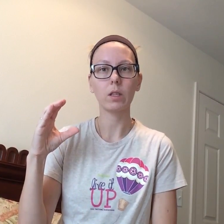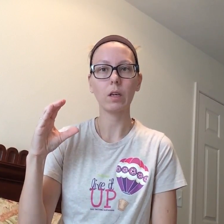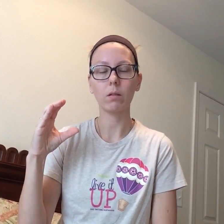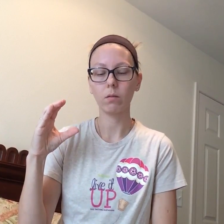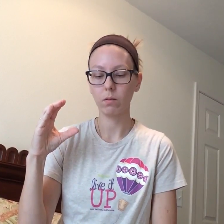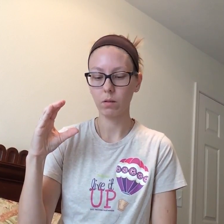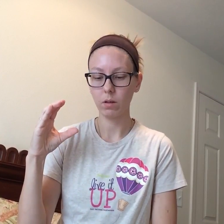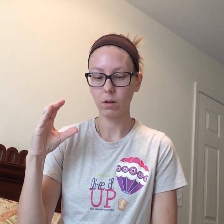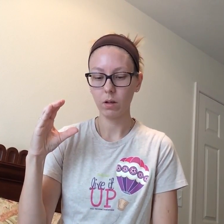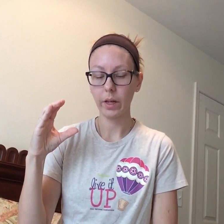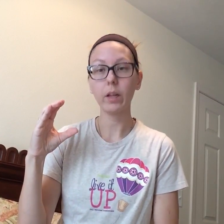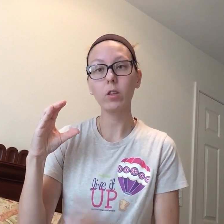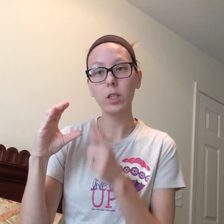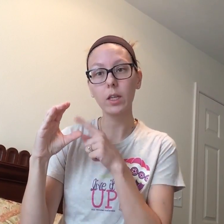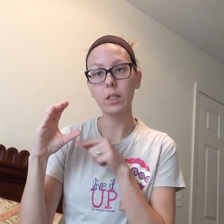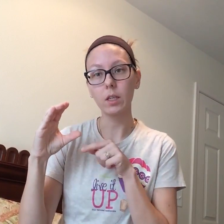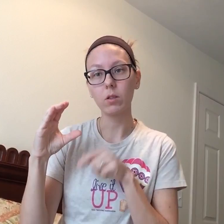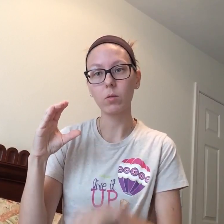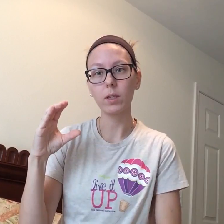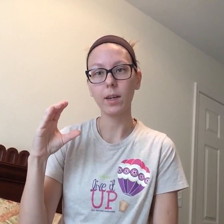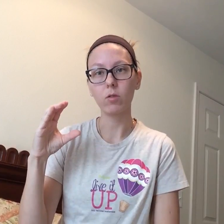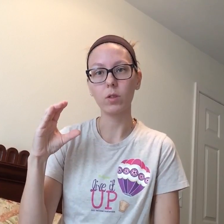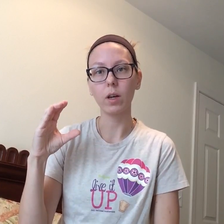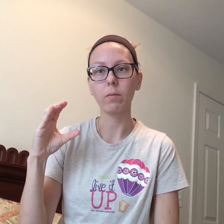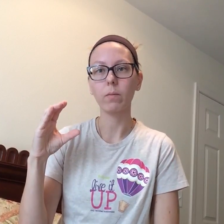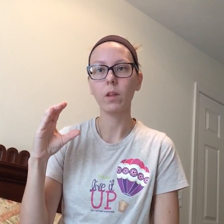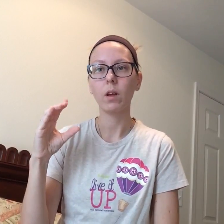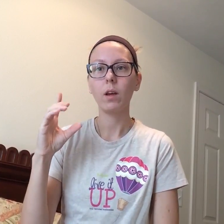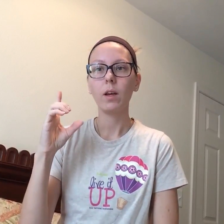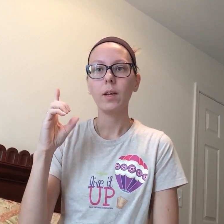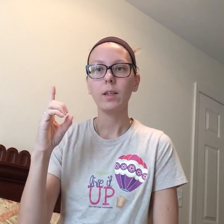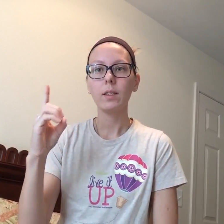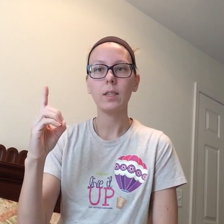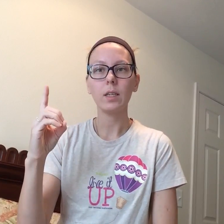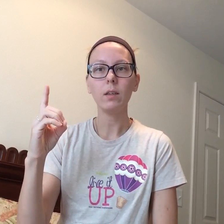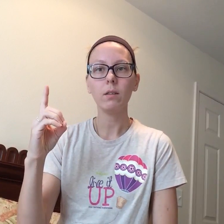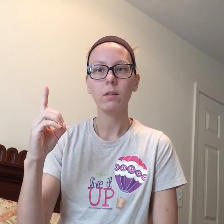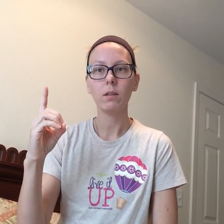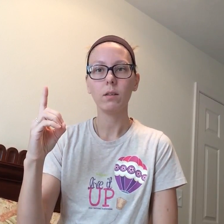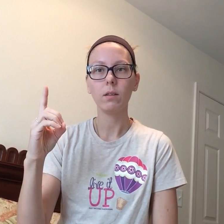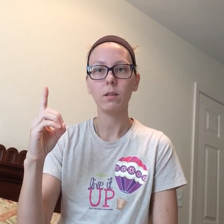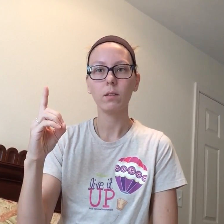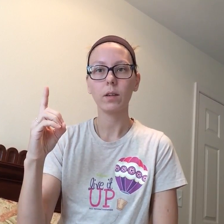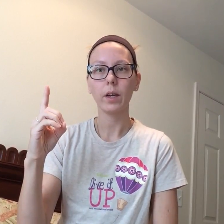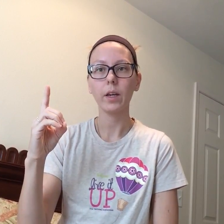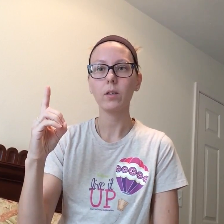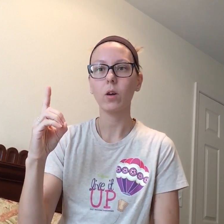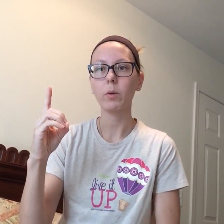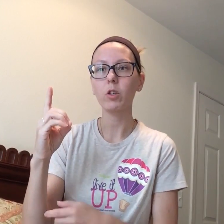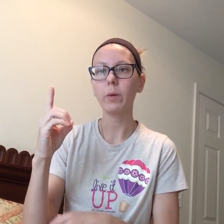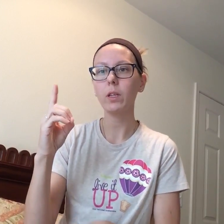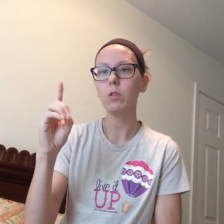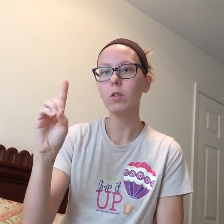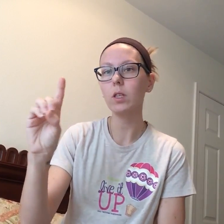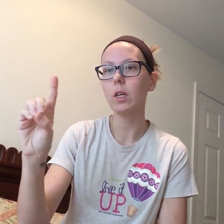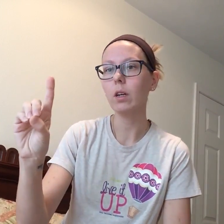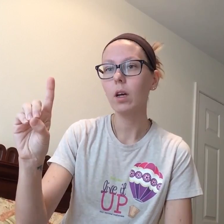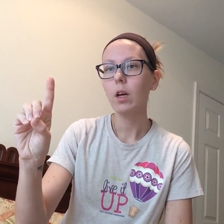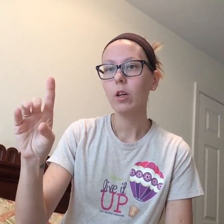C. And it looks like a C, so it's a natural sign. D. Okay, so I'm going to turn my hand so you can see it. You